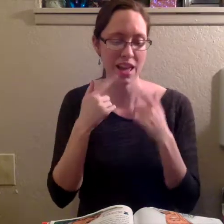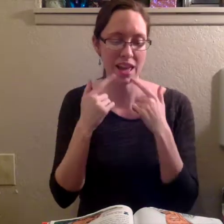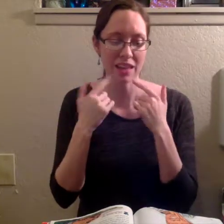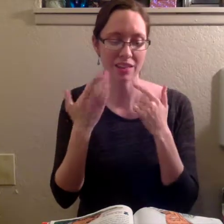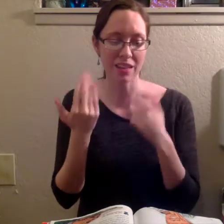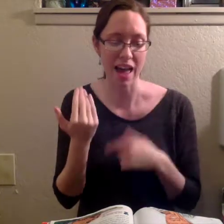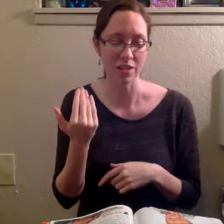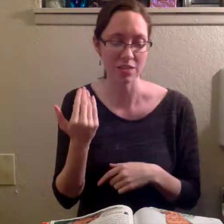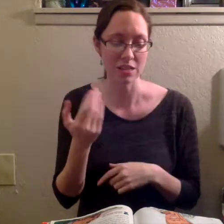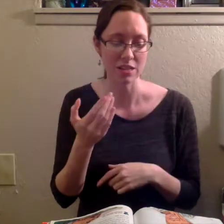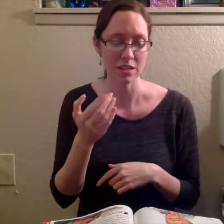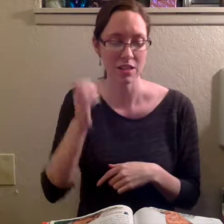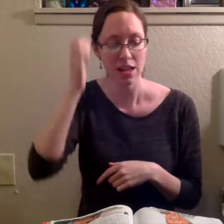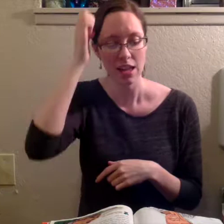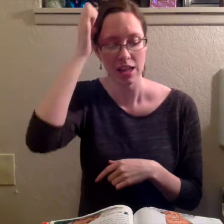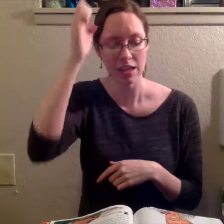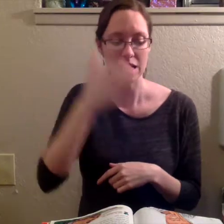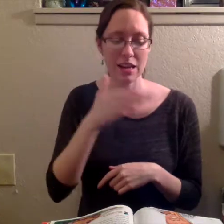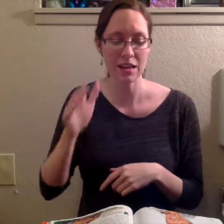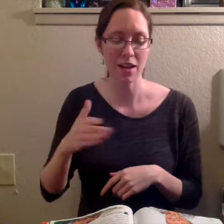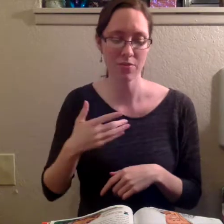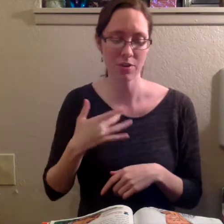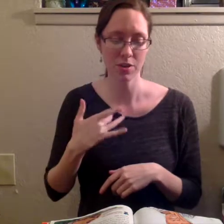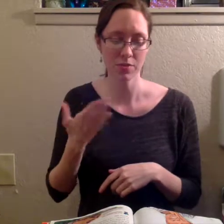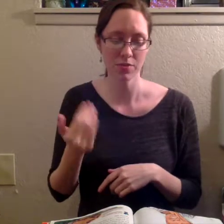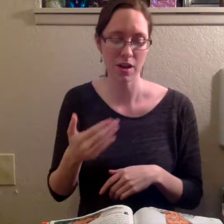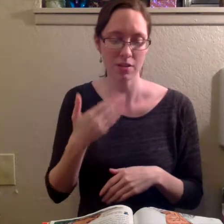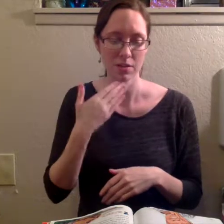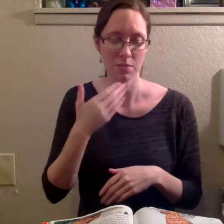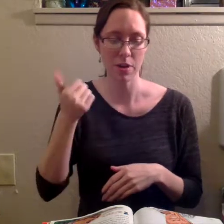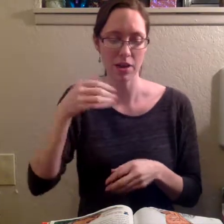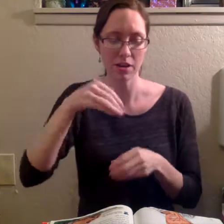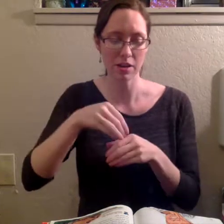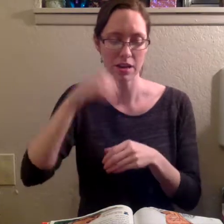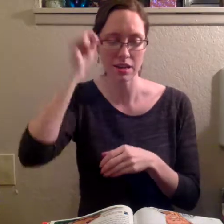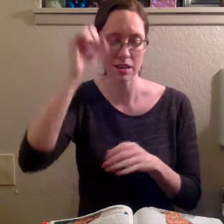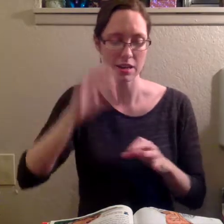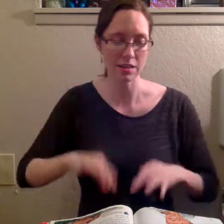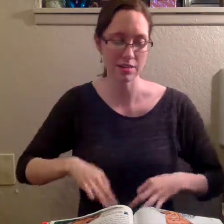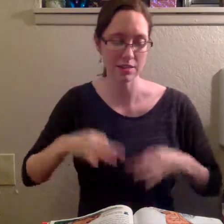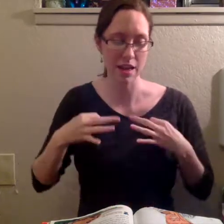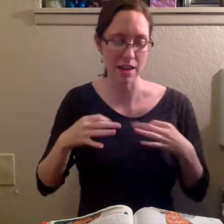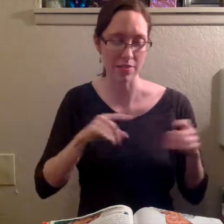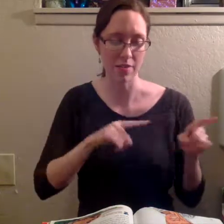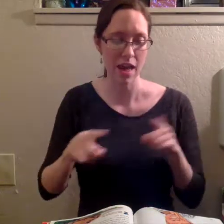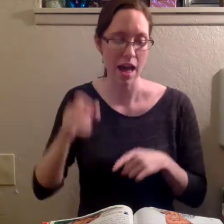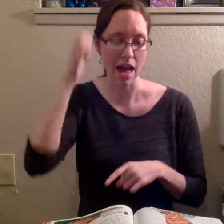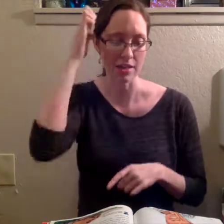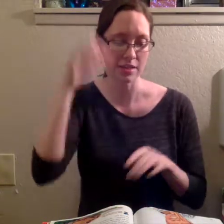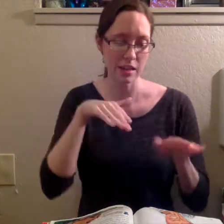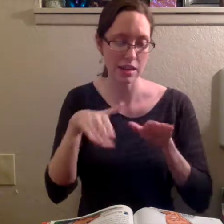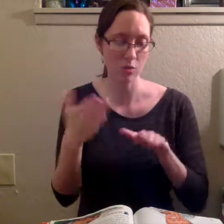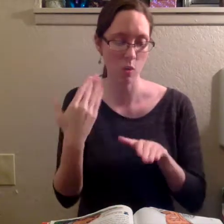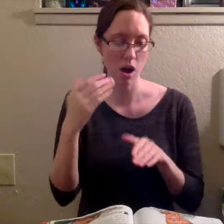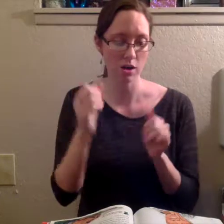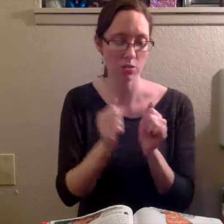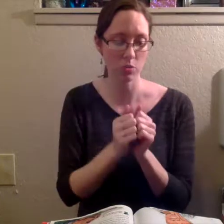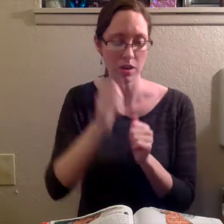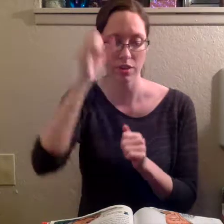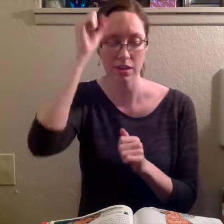Jose laughed. He never felt better in his life as he walked with